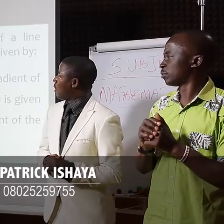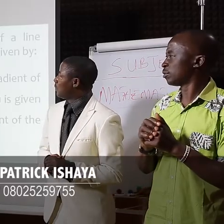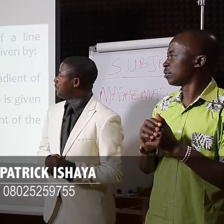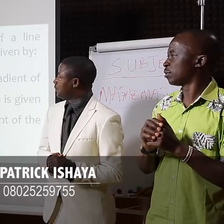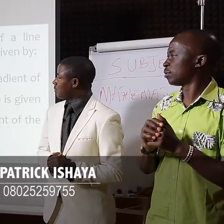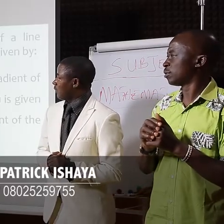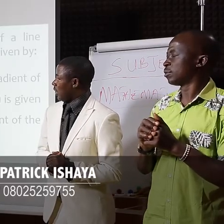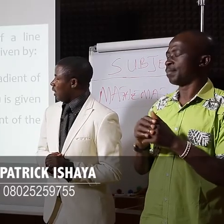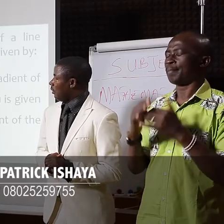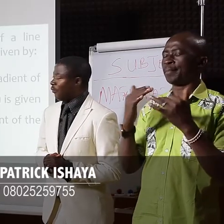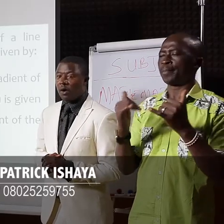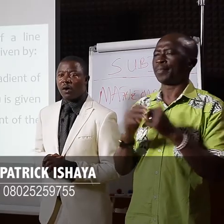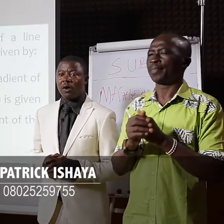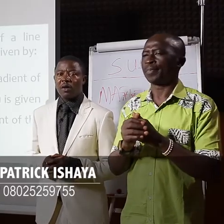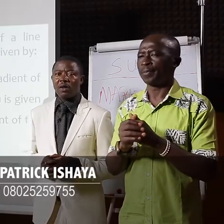Now,